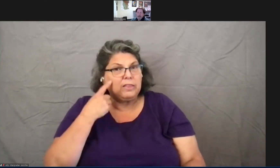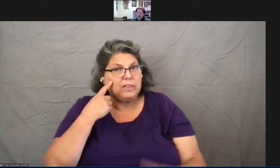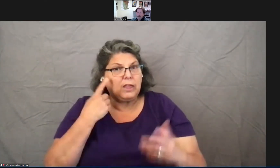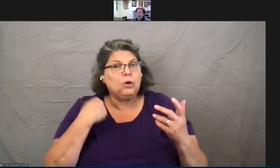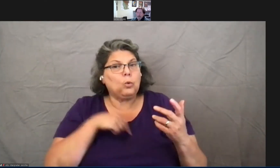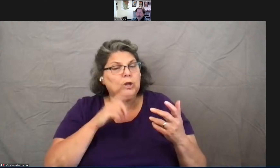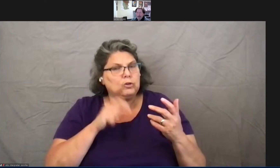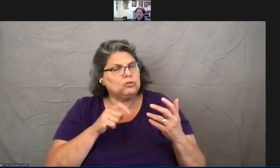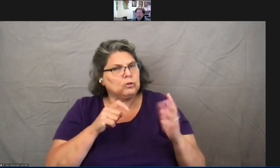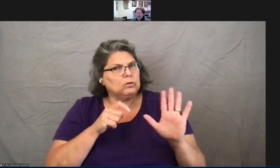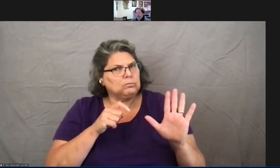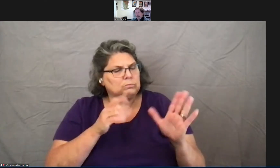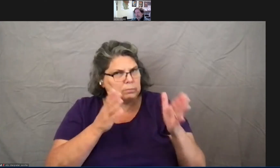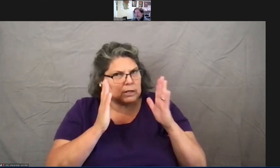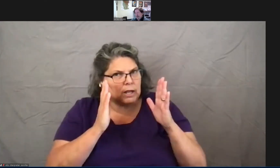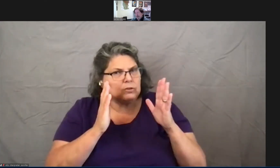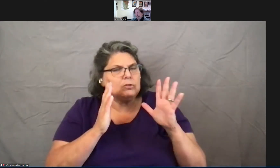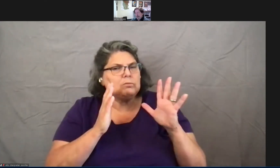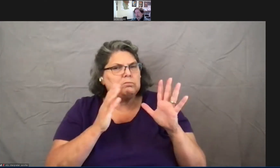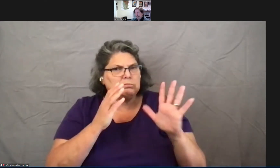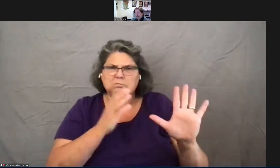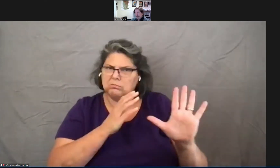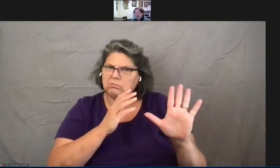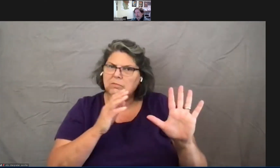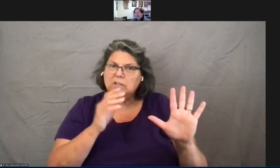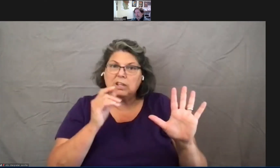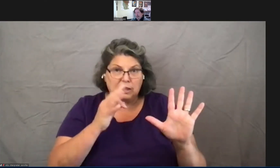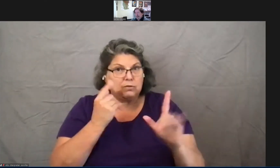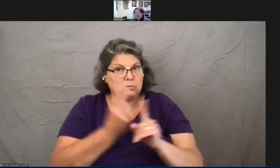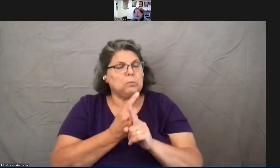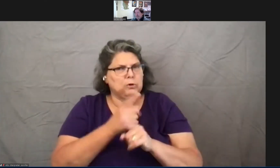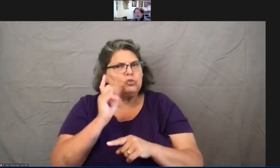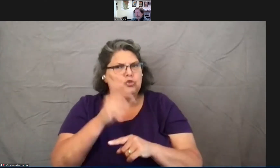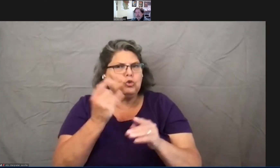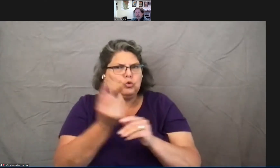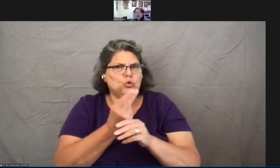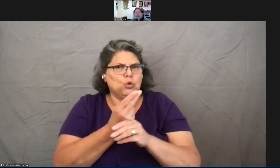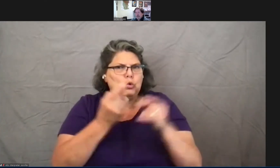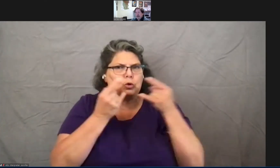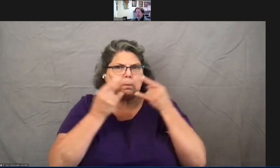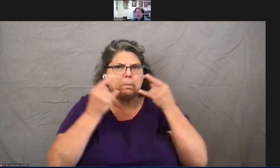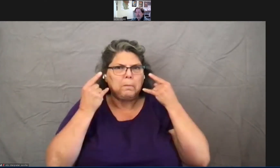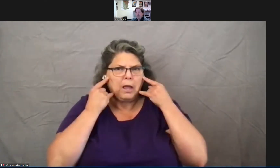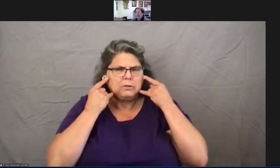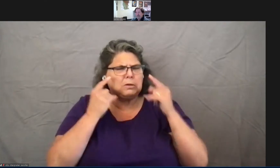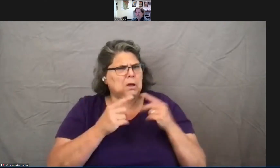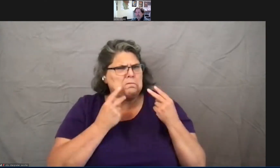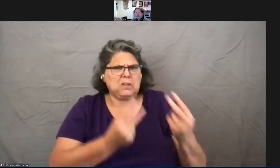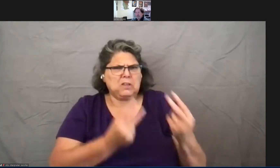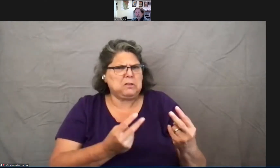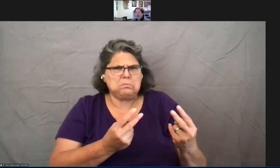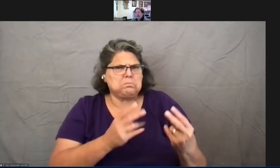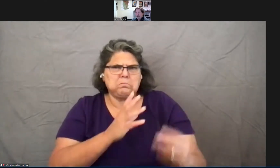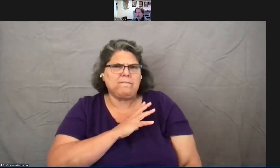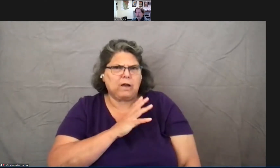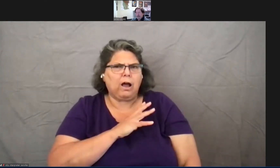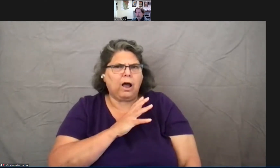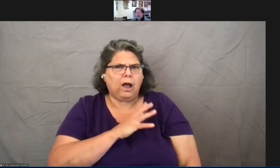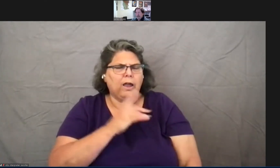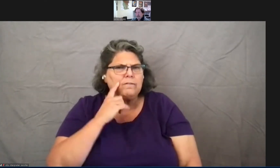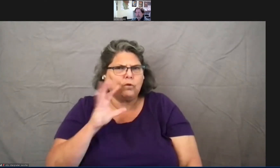observe, masking when it's appropriate, but visitation is fine for the foster